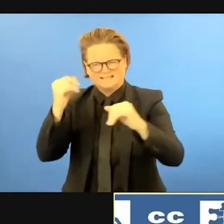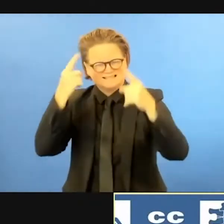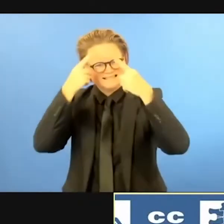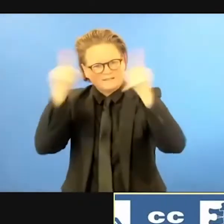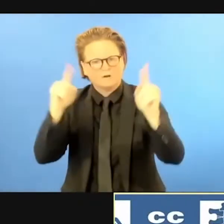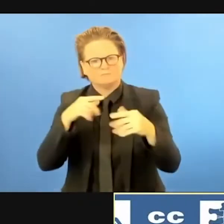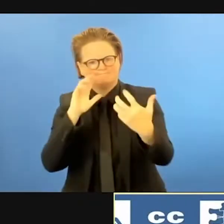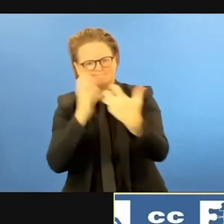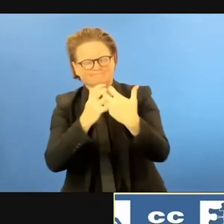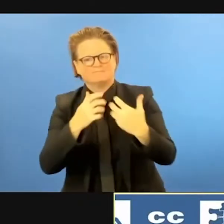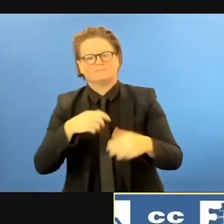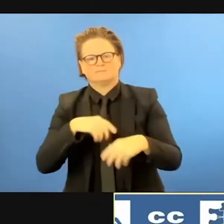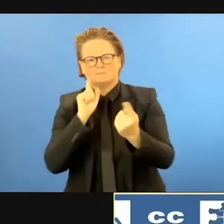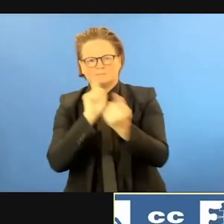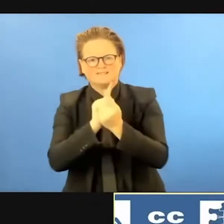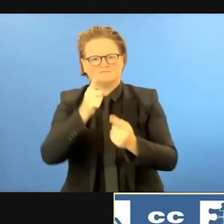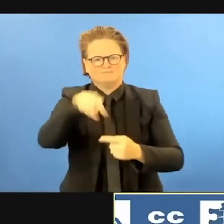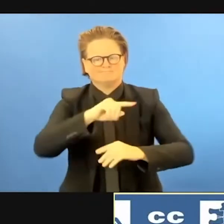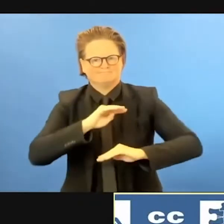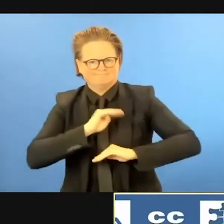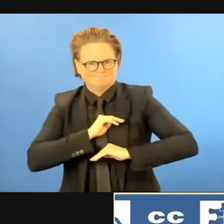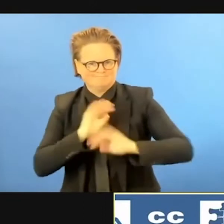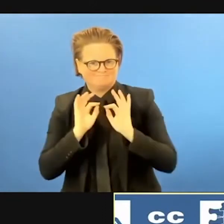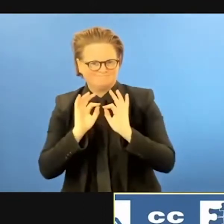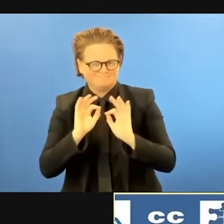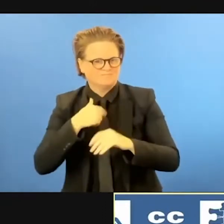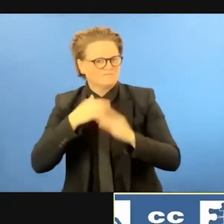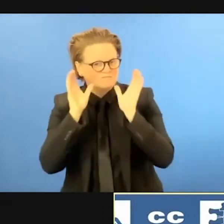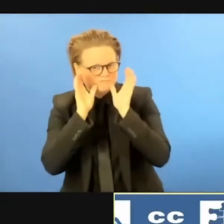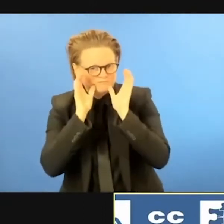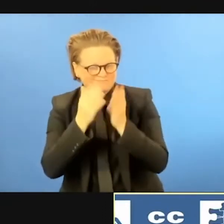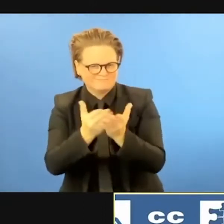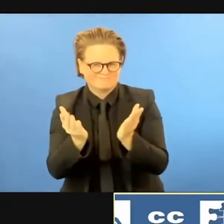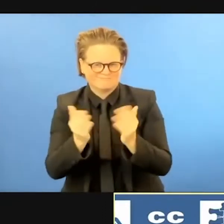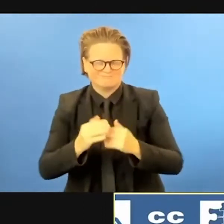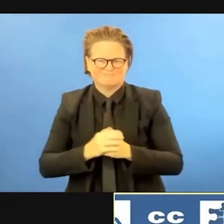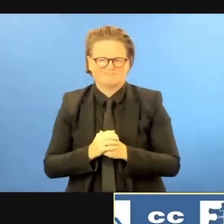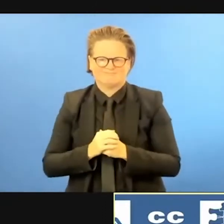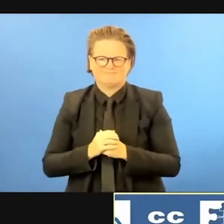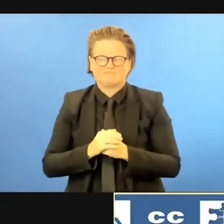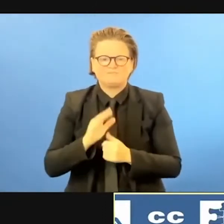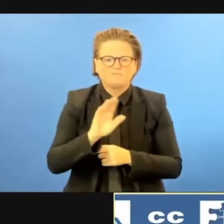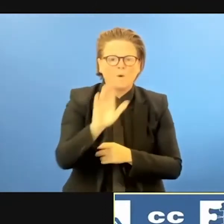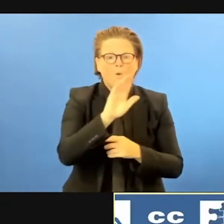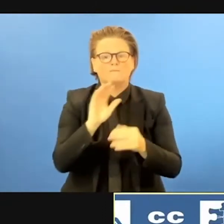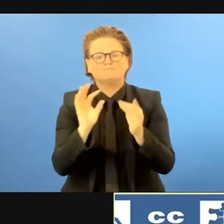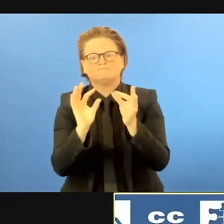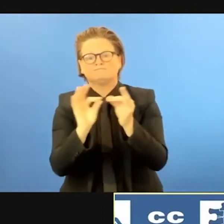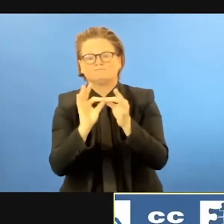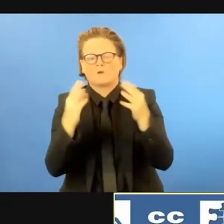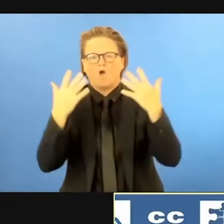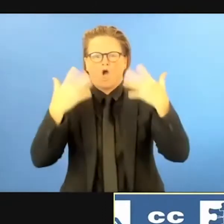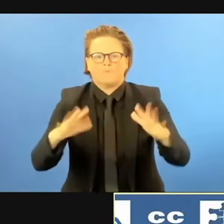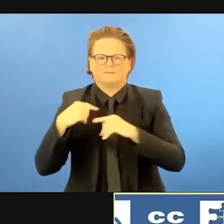directly from you. And because we've been able to do quite a bit so far that I'm very proud of as a